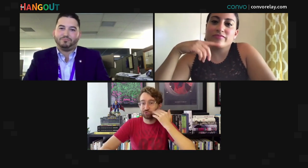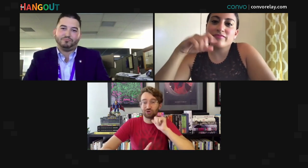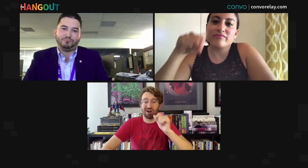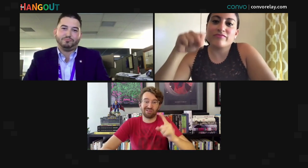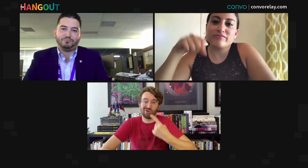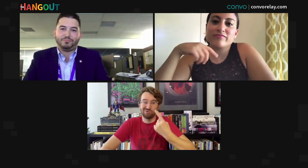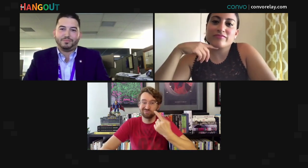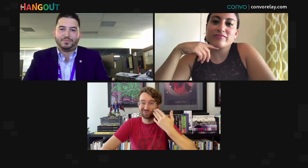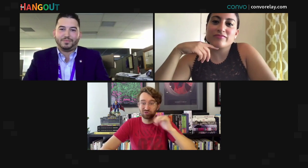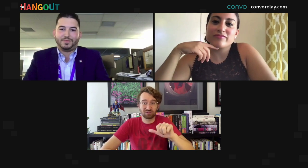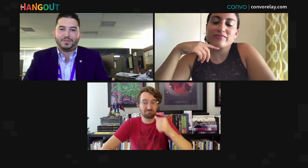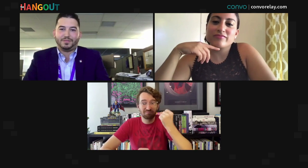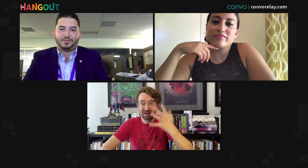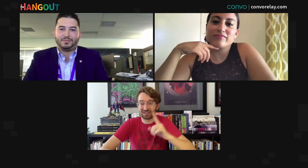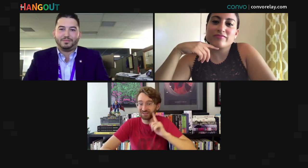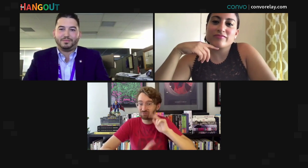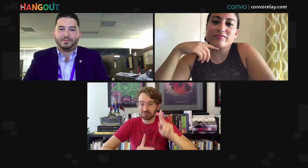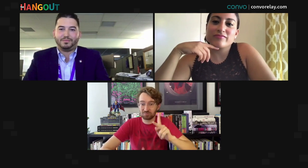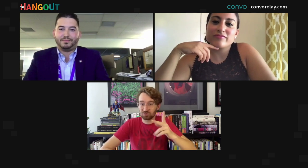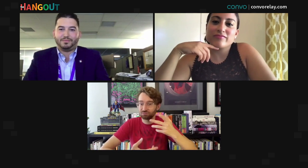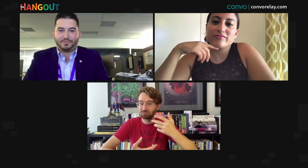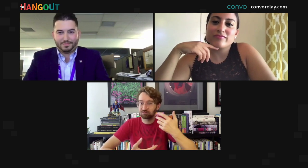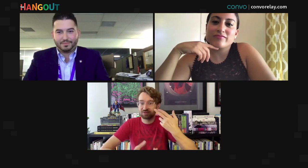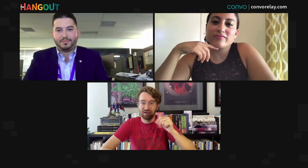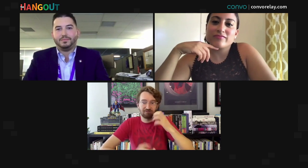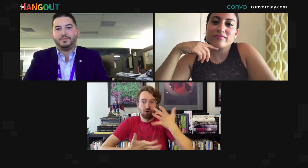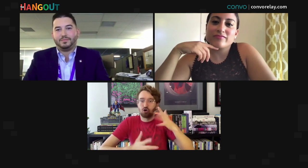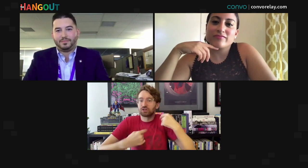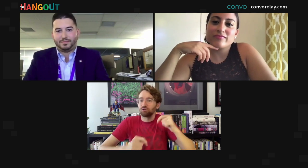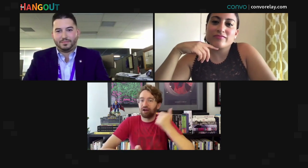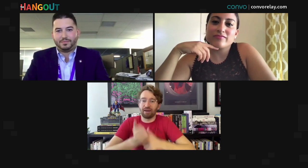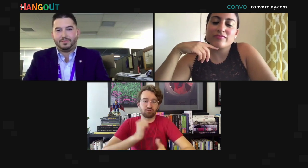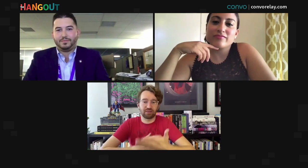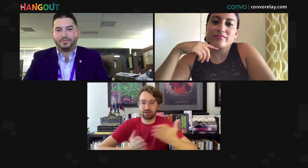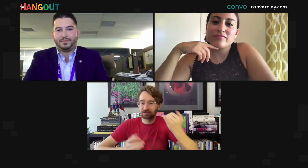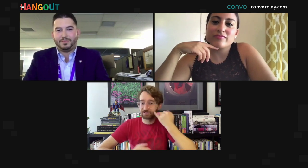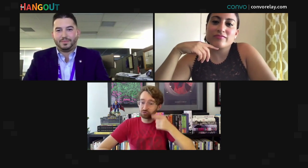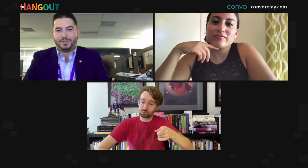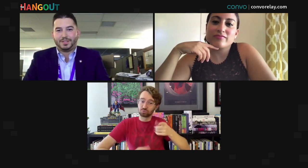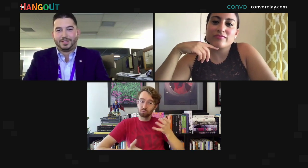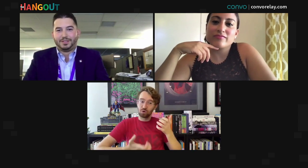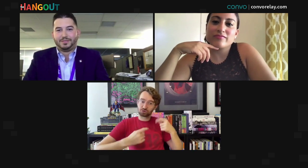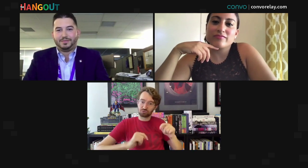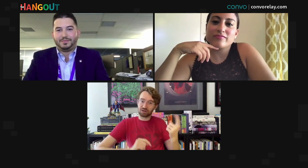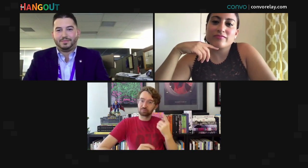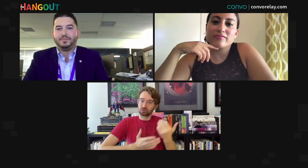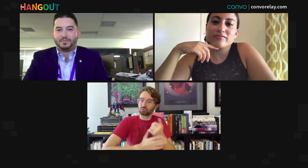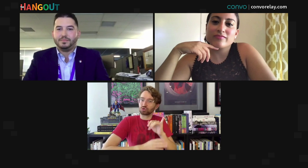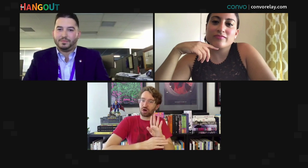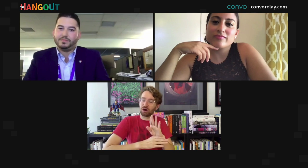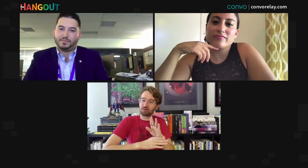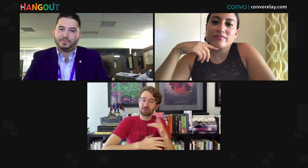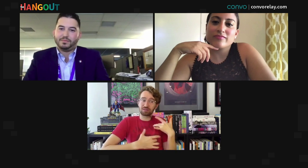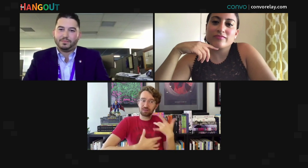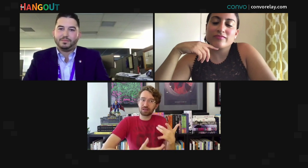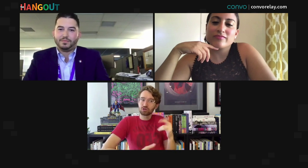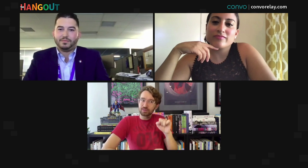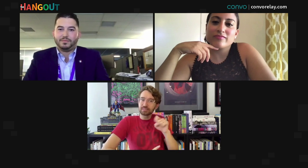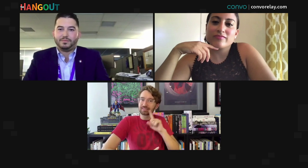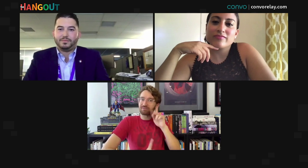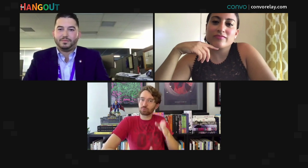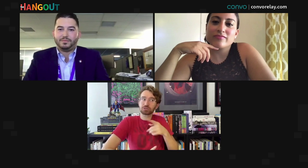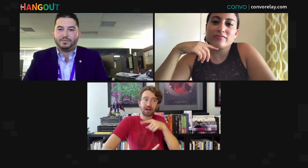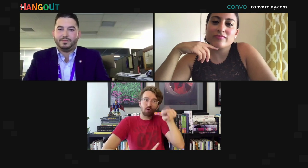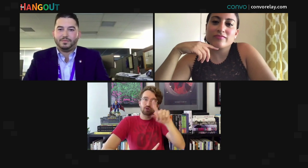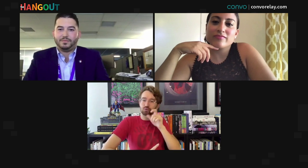that, I mean, you know, it's not, we're not the only one. There's a lot of deaf people that have already tried everything. And if you want to try something new,